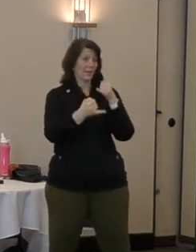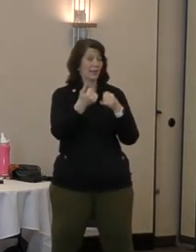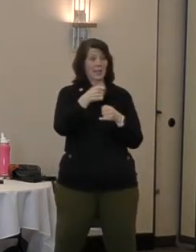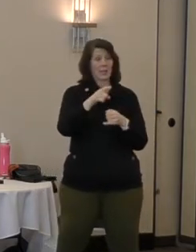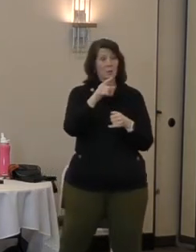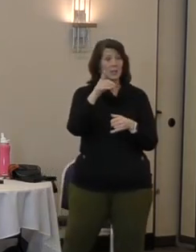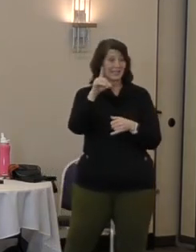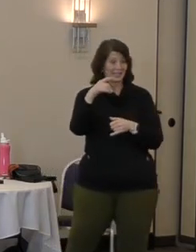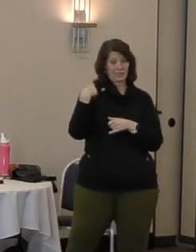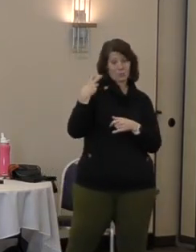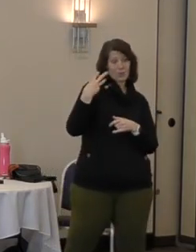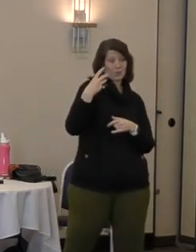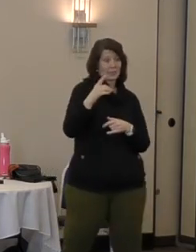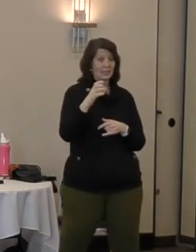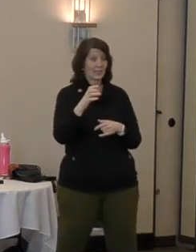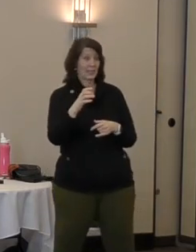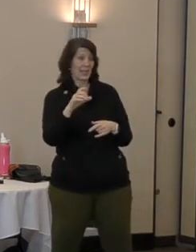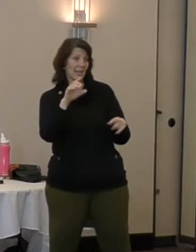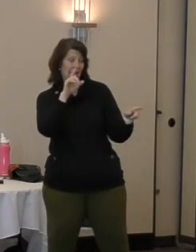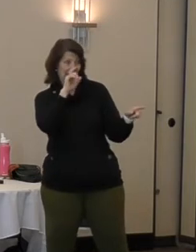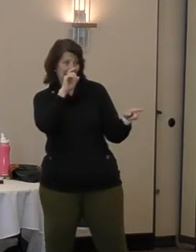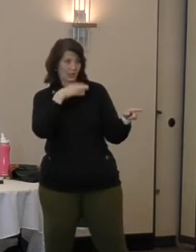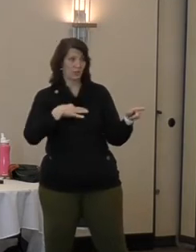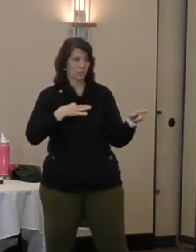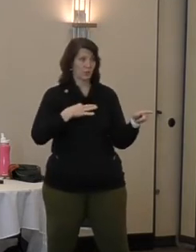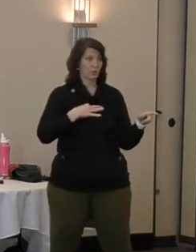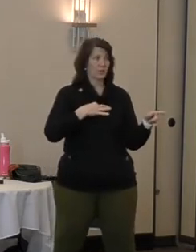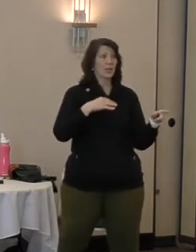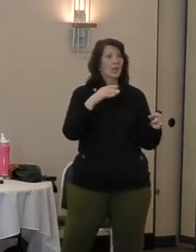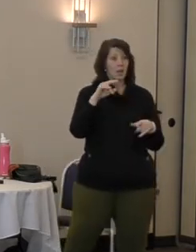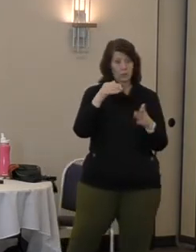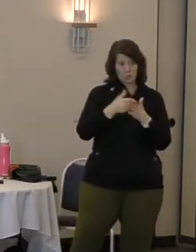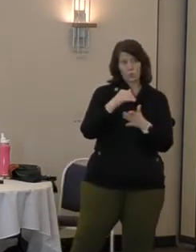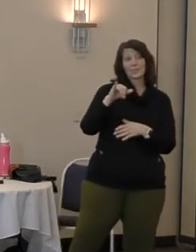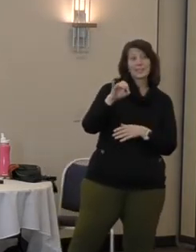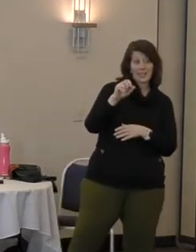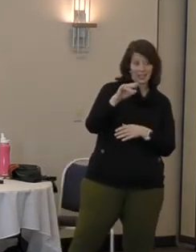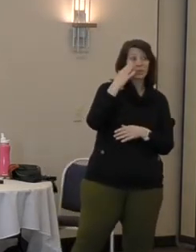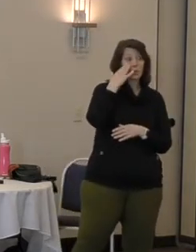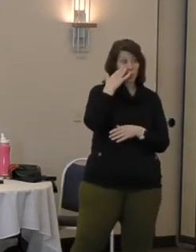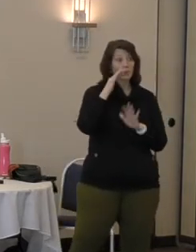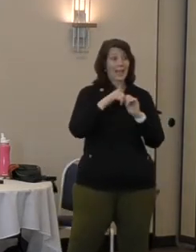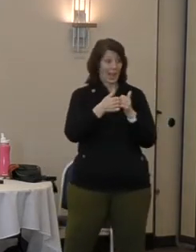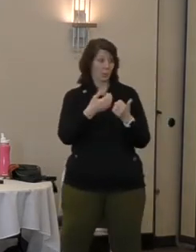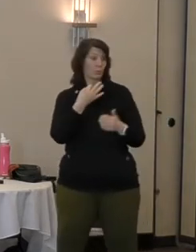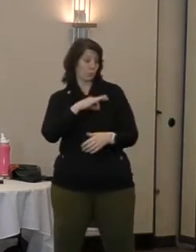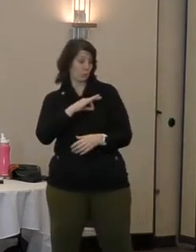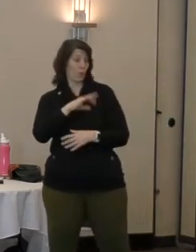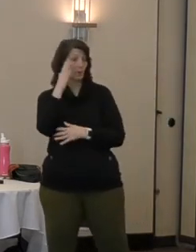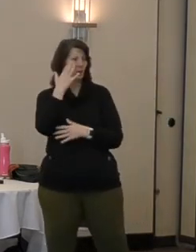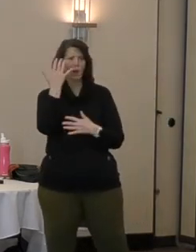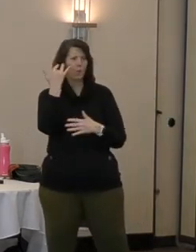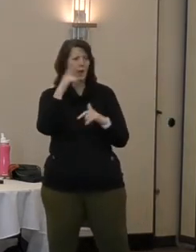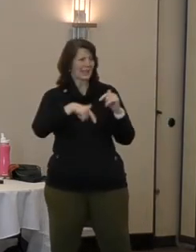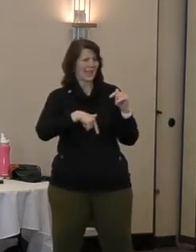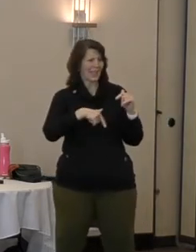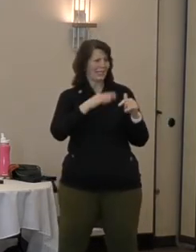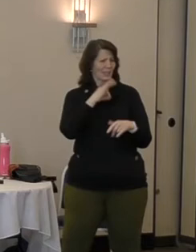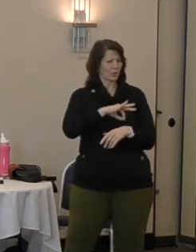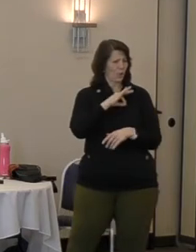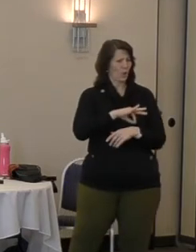D.C. a few months ago in the Eagles jersey can tell you, New Zealand knows how to score tries, right? So why can't they score in a